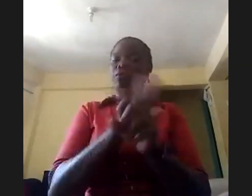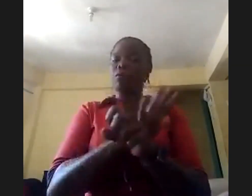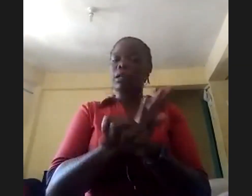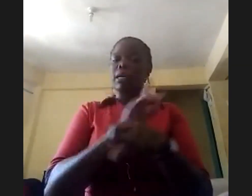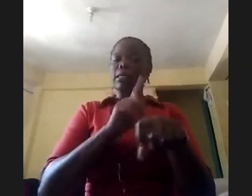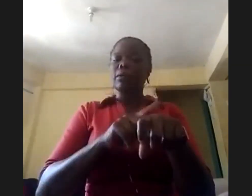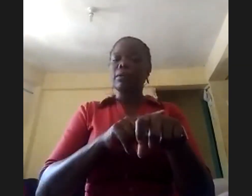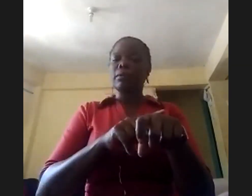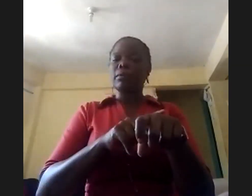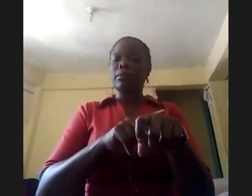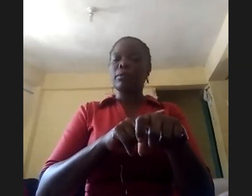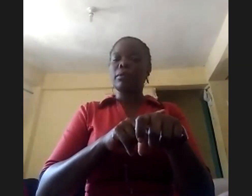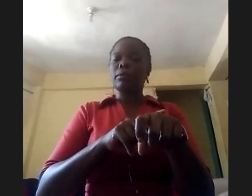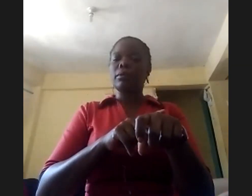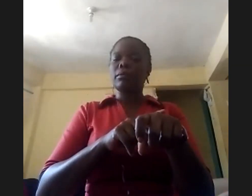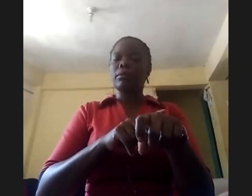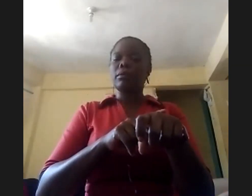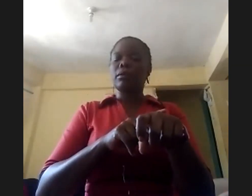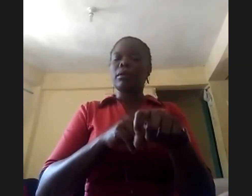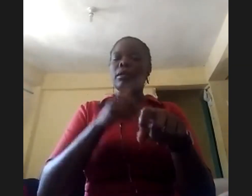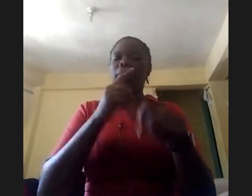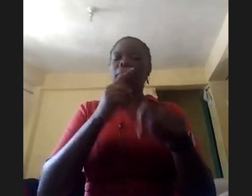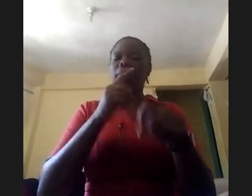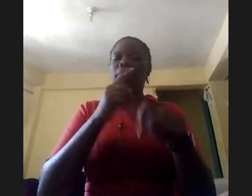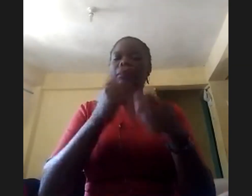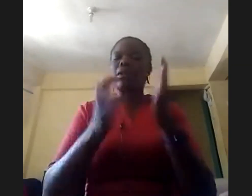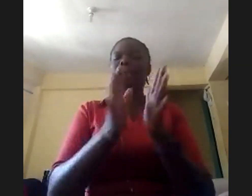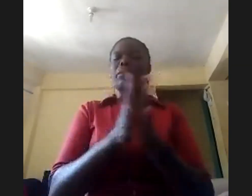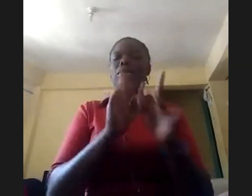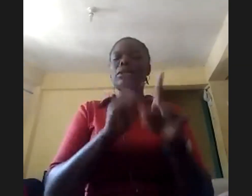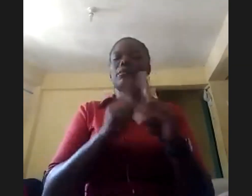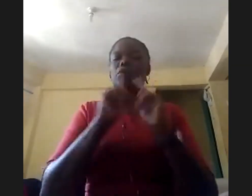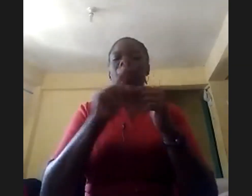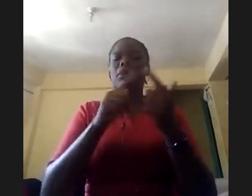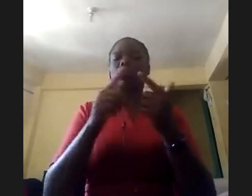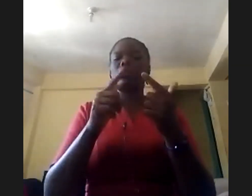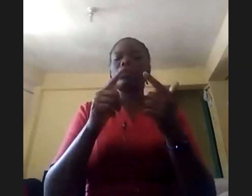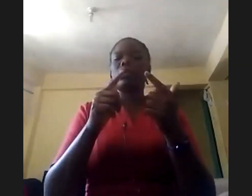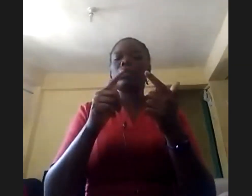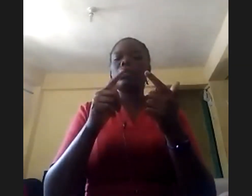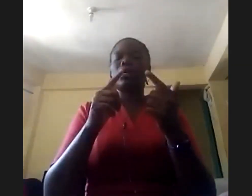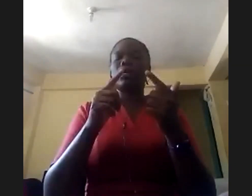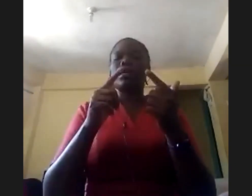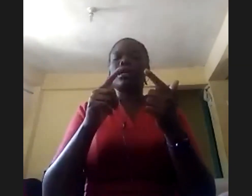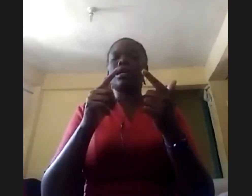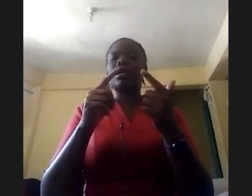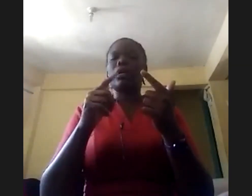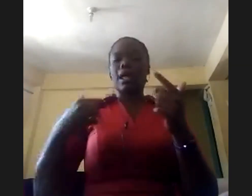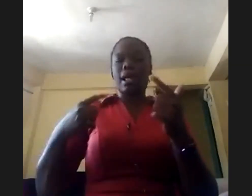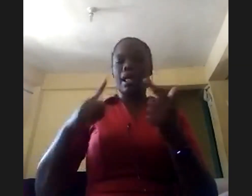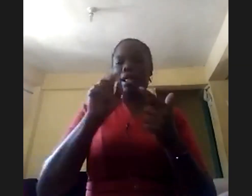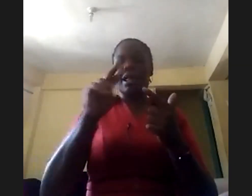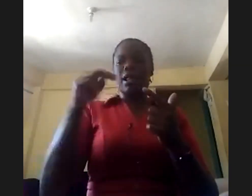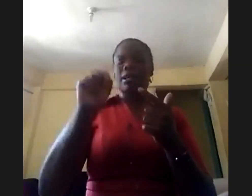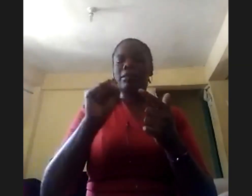uh, lung disease, like for example, what we call bronchitis, Mhm. infection of